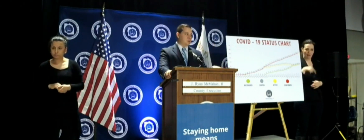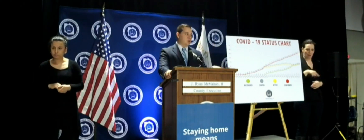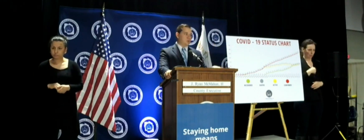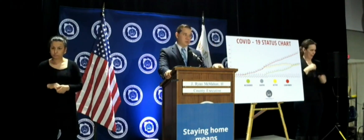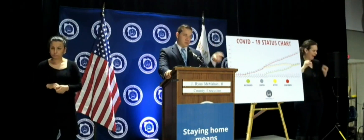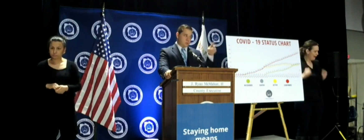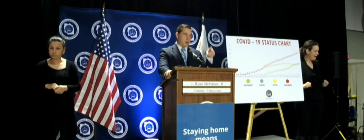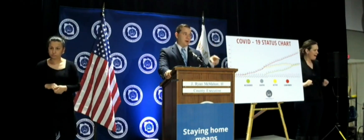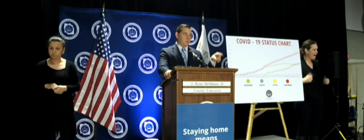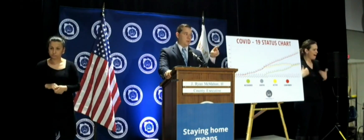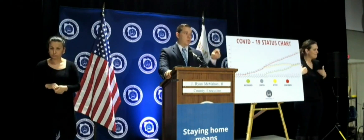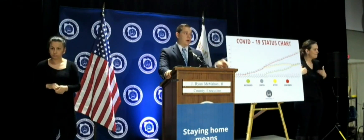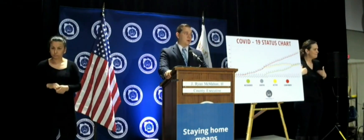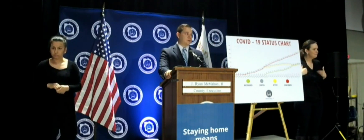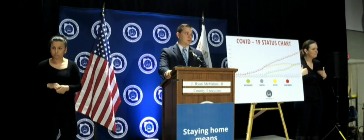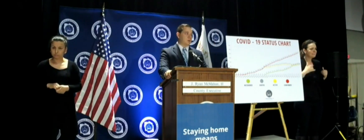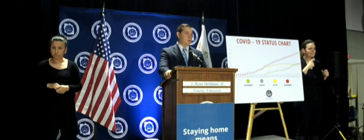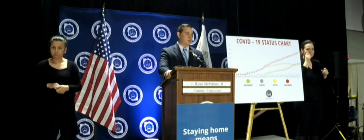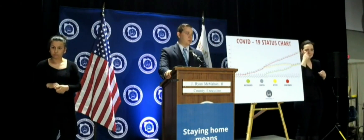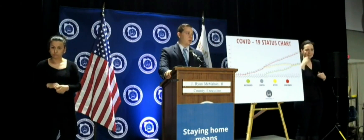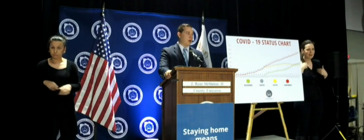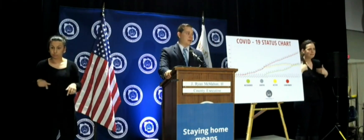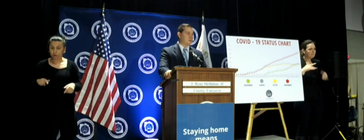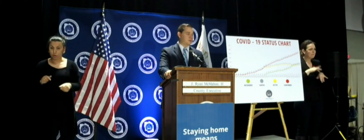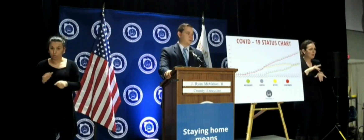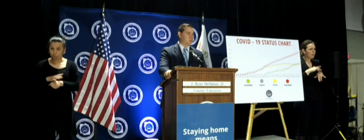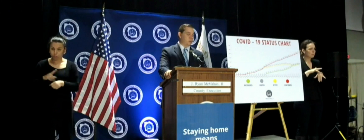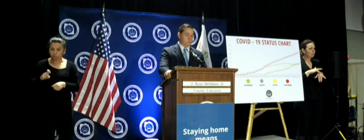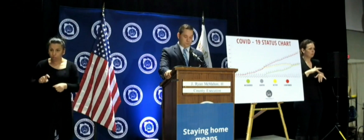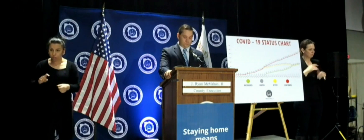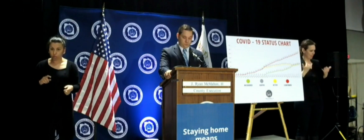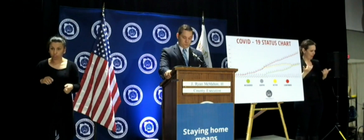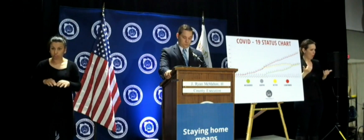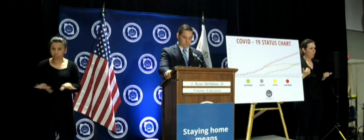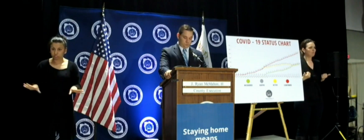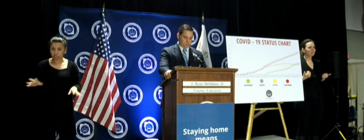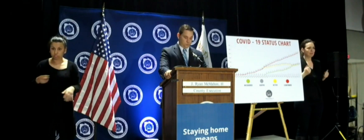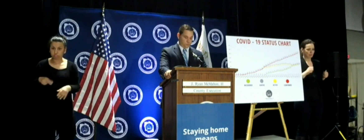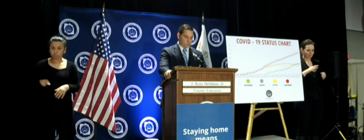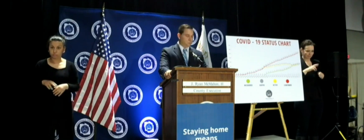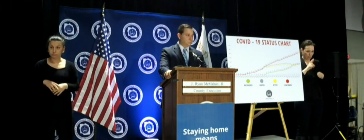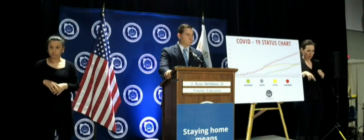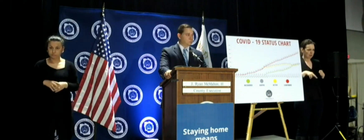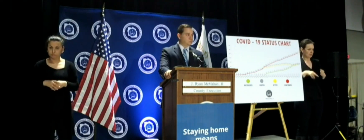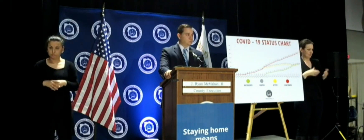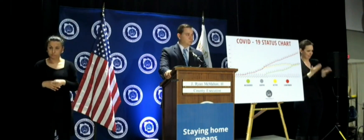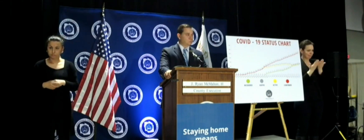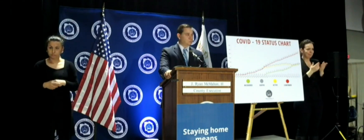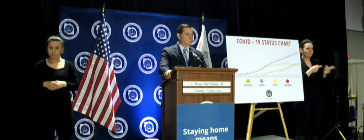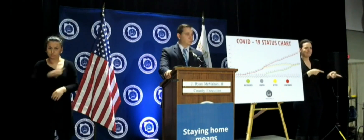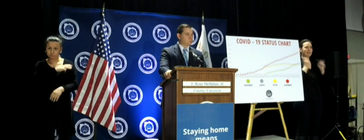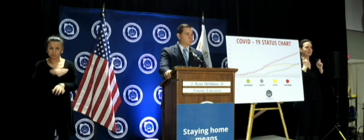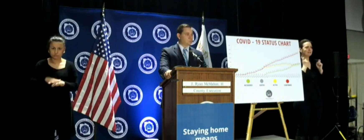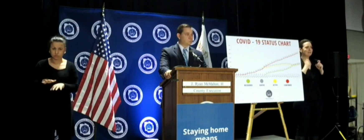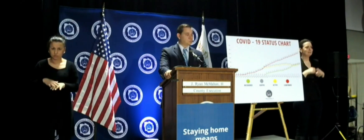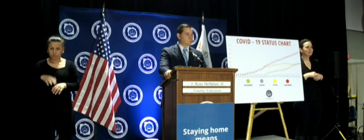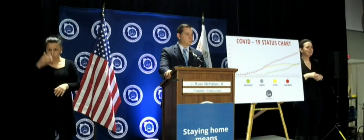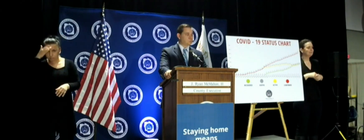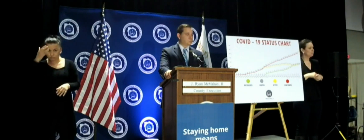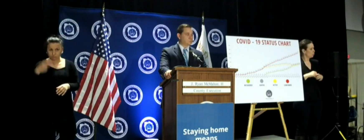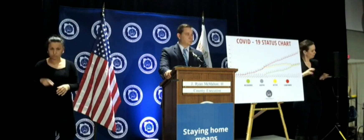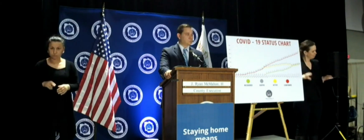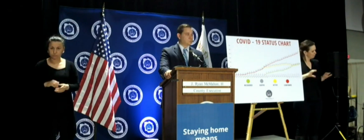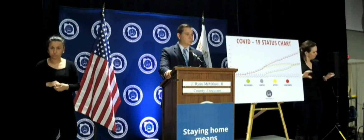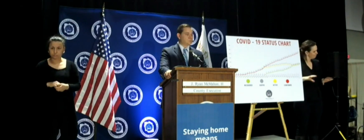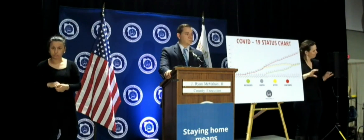in a nursing home, it's going to spread in a big way. So we're being proactive at this point. Just to clarify on the Walmart site, are you saying they're